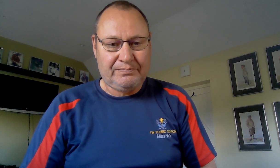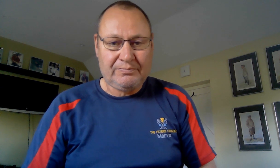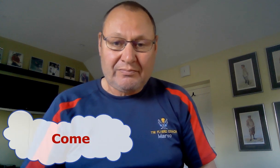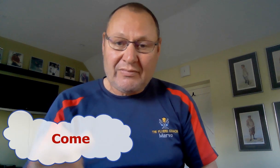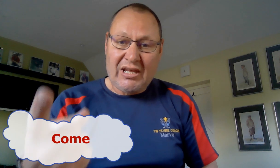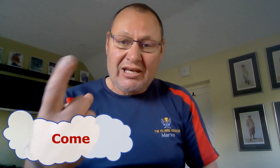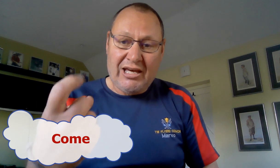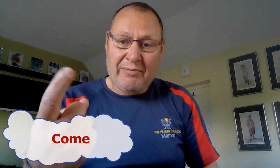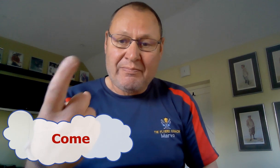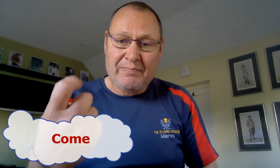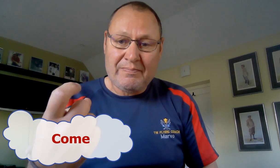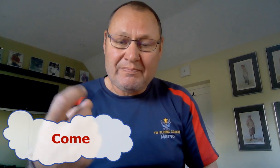Come.